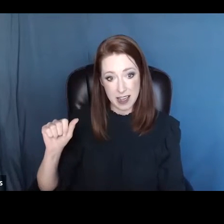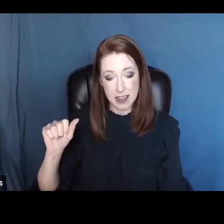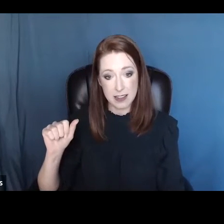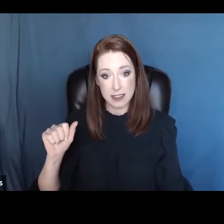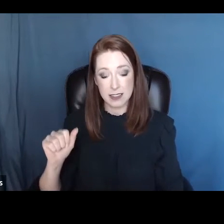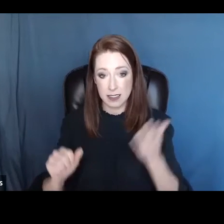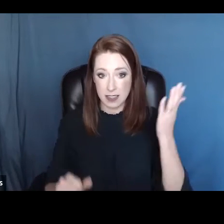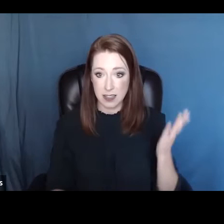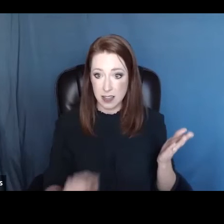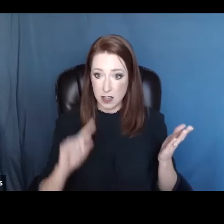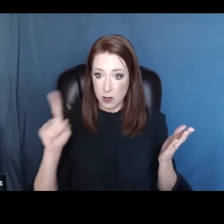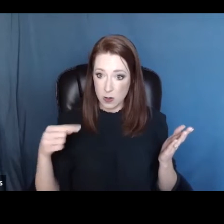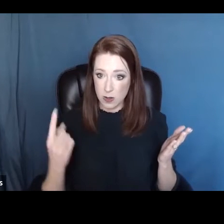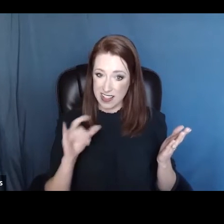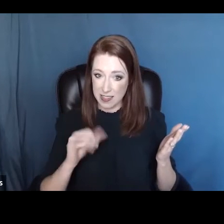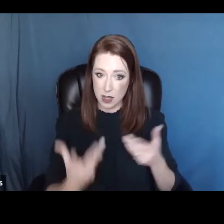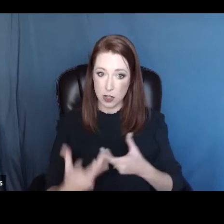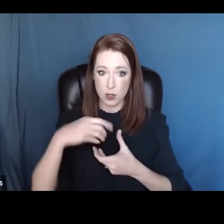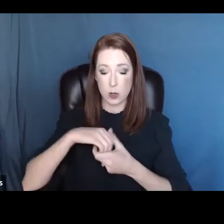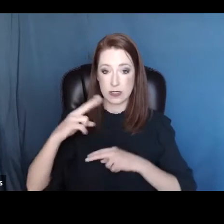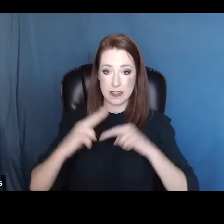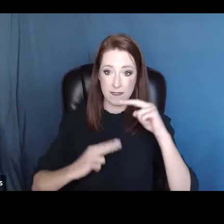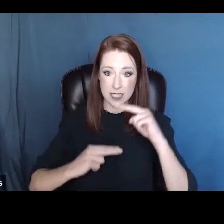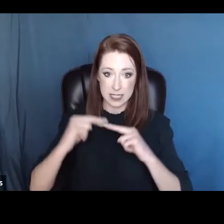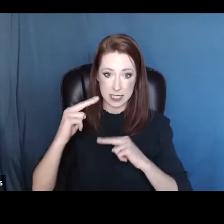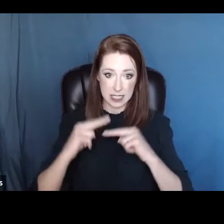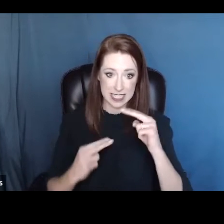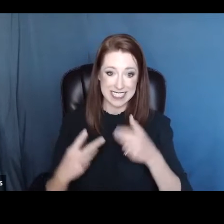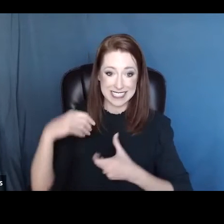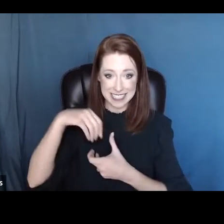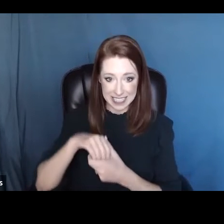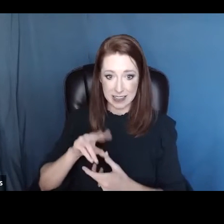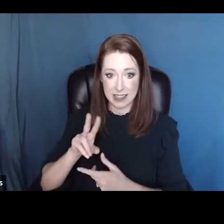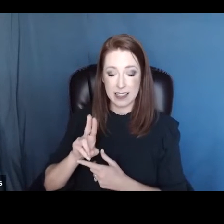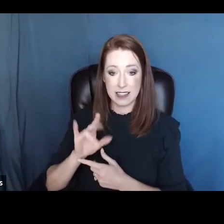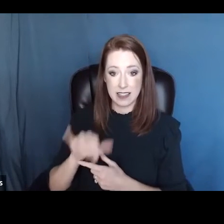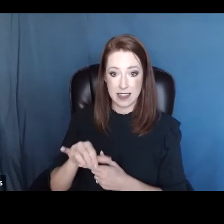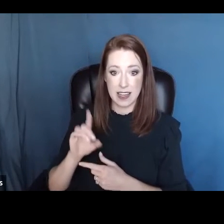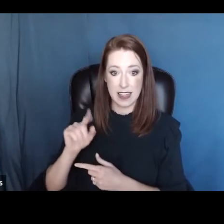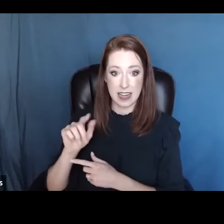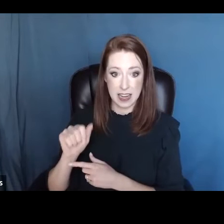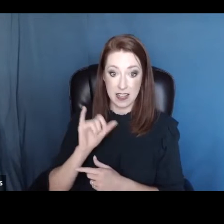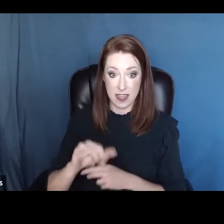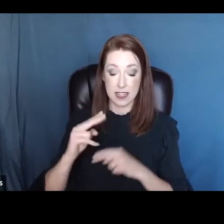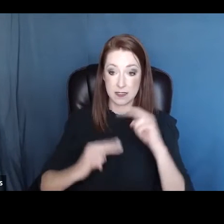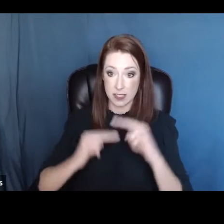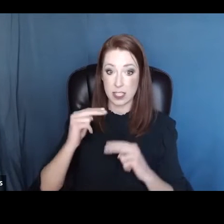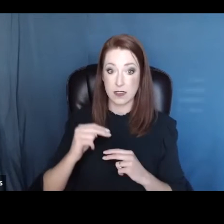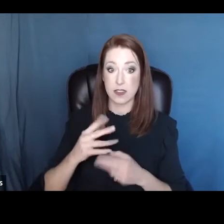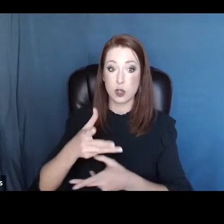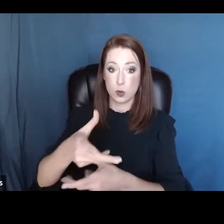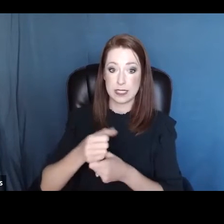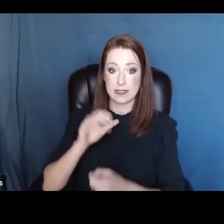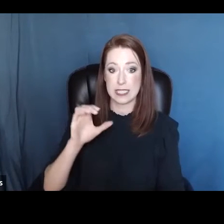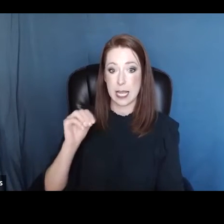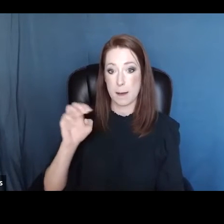that only the included facilities in the CMS data are facilities that receive CMS